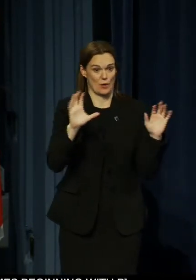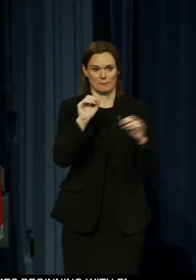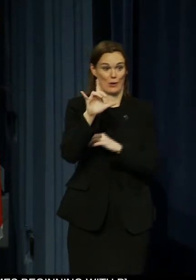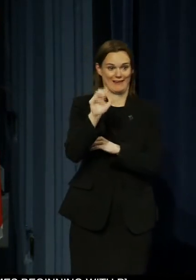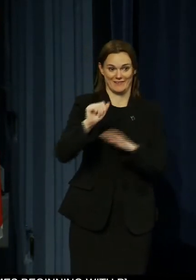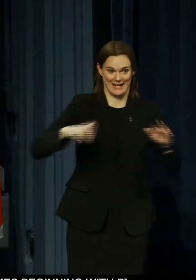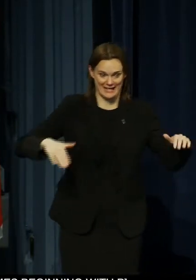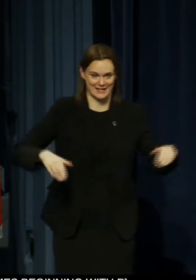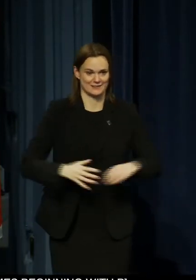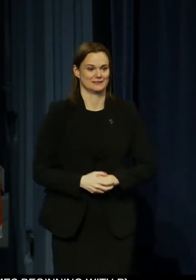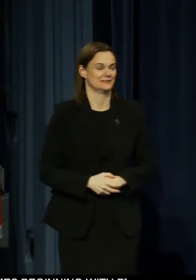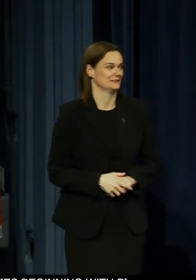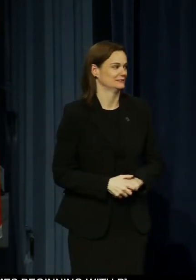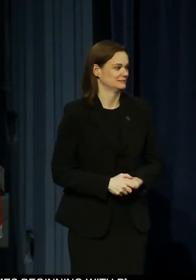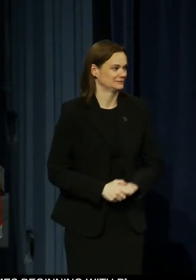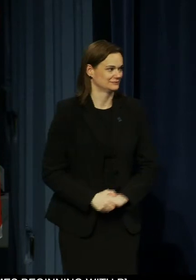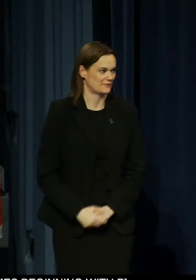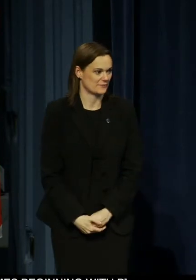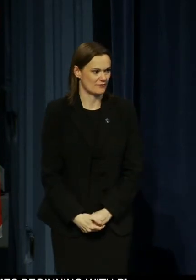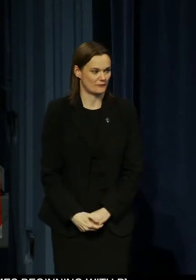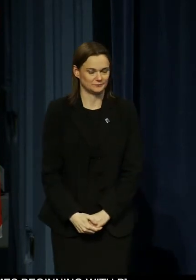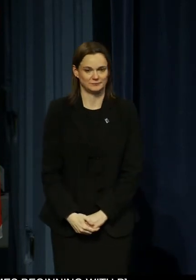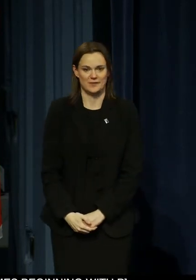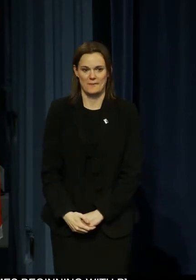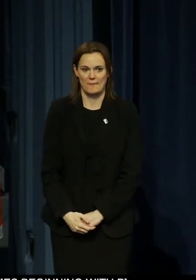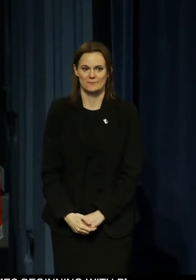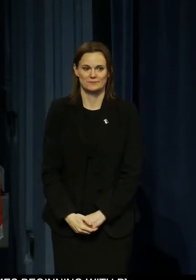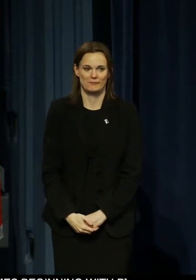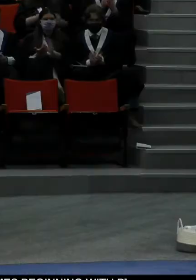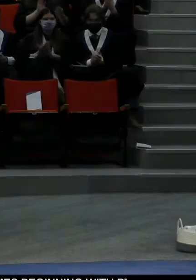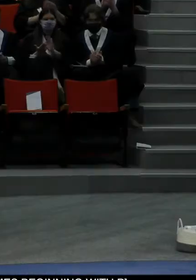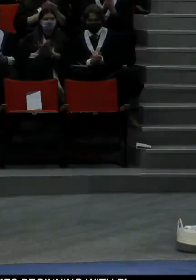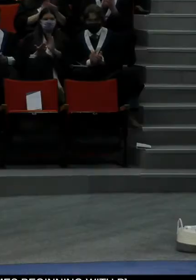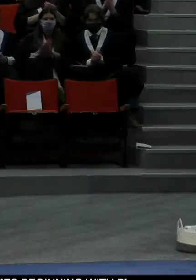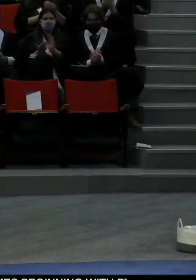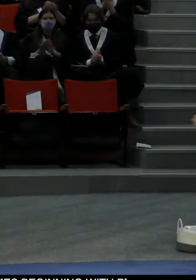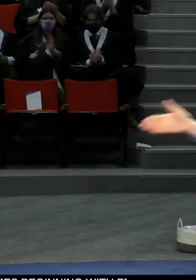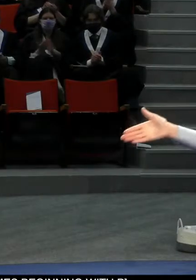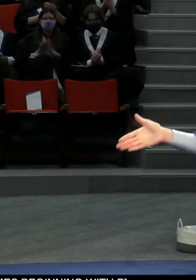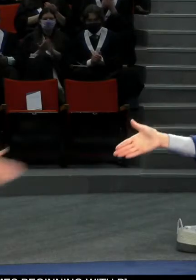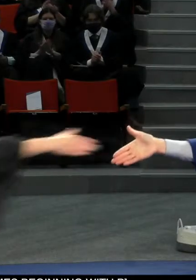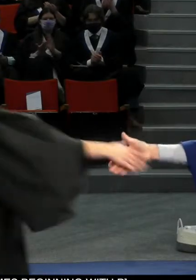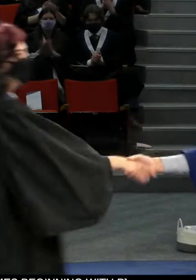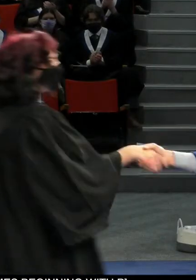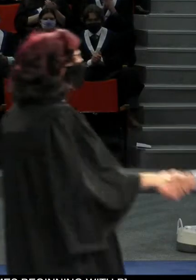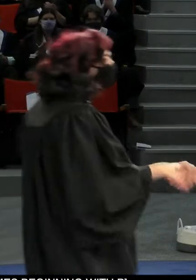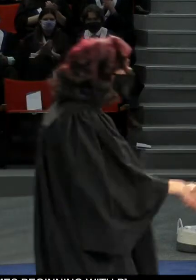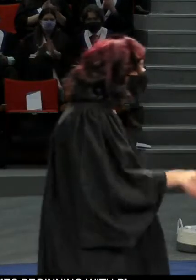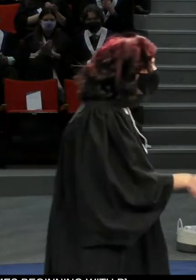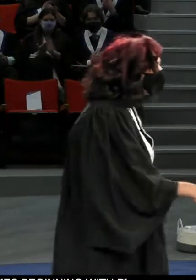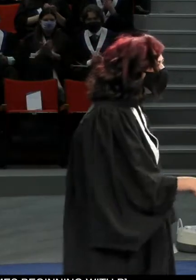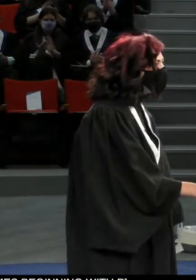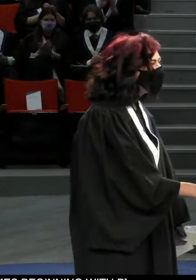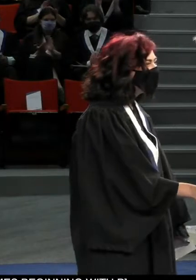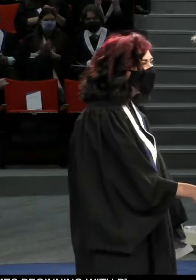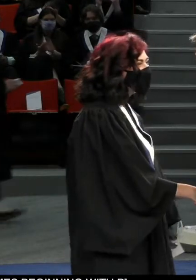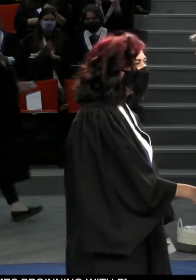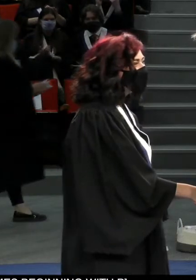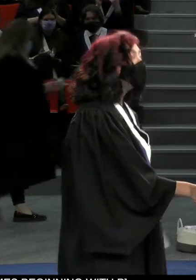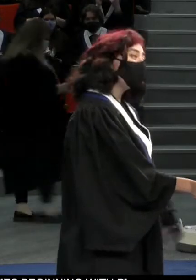For various reasons, I was never able to attend my convocations, and so for me, this is really a